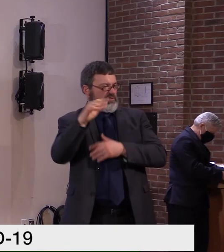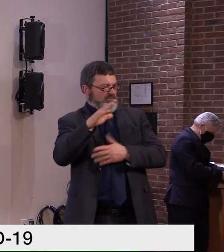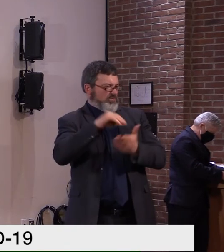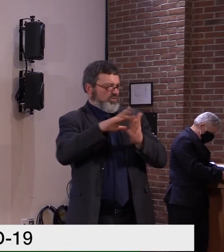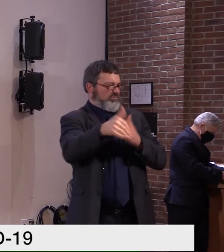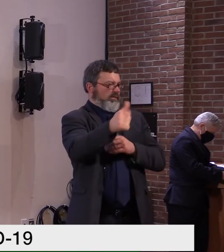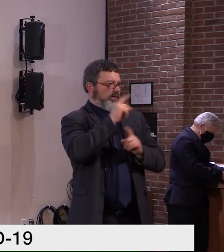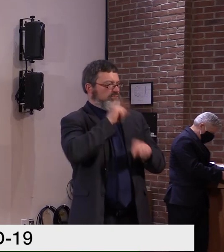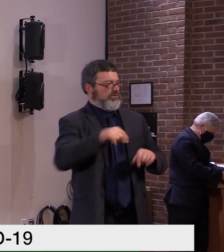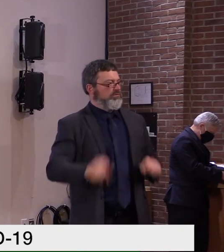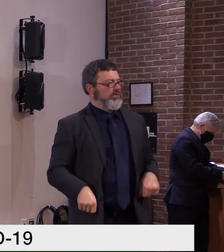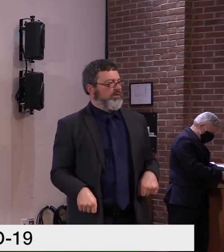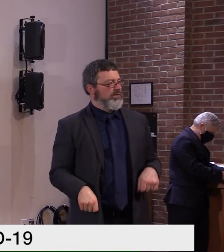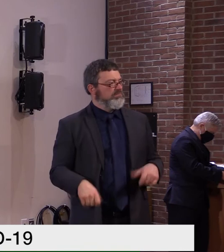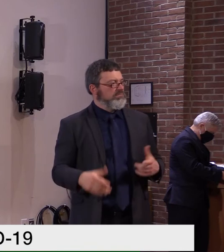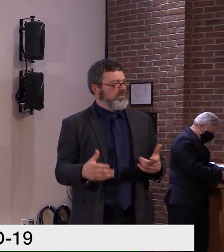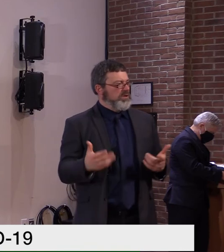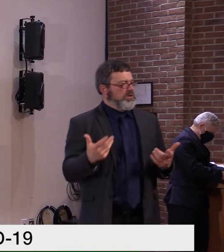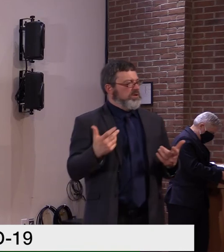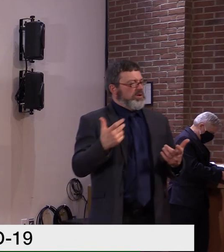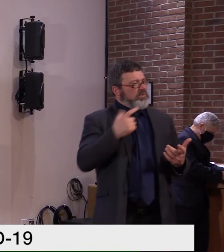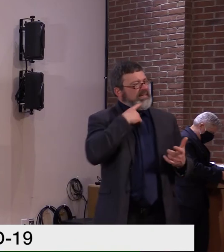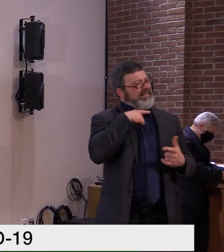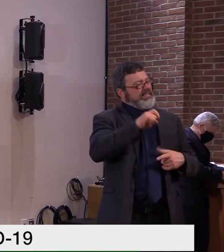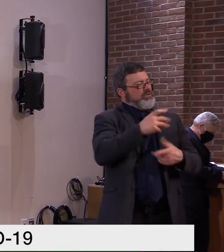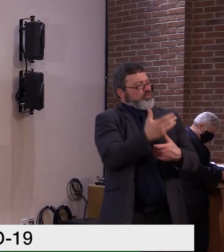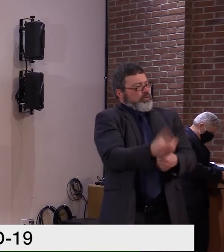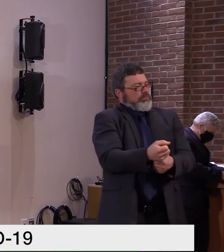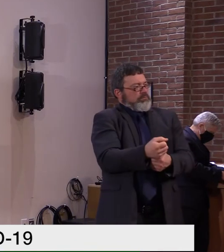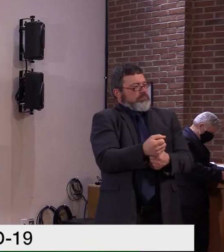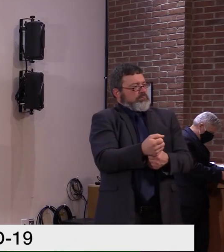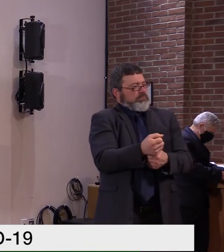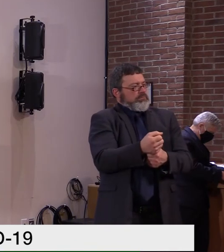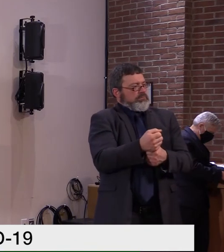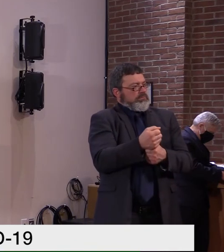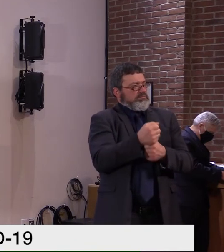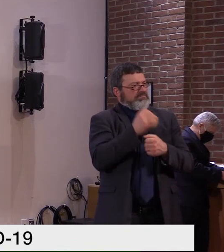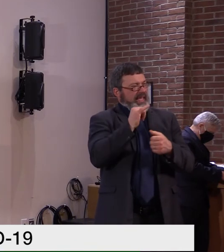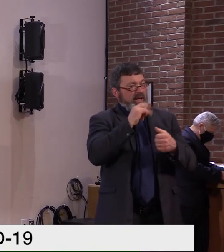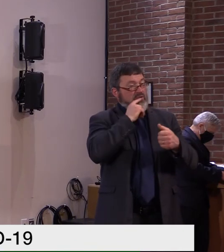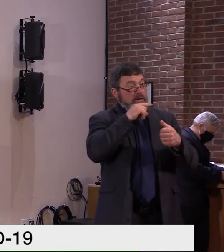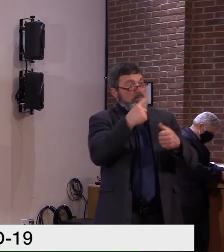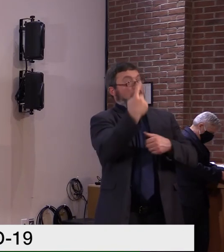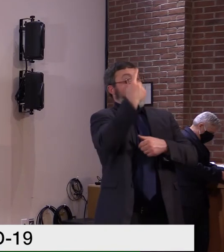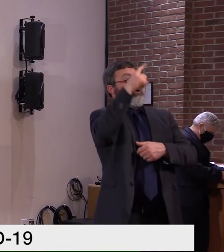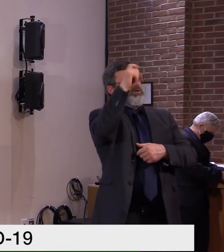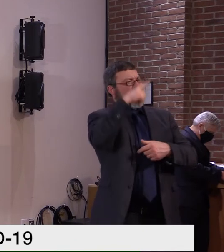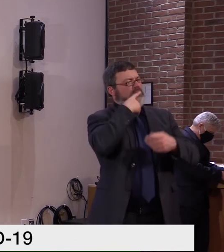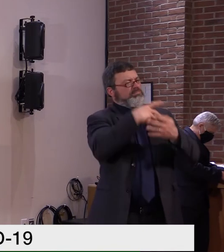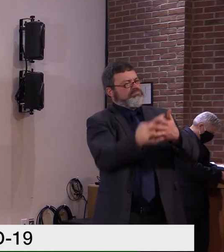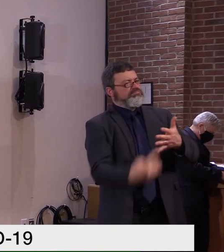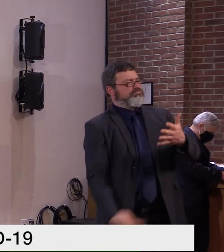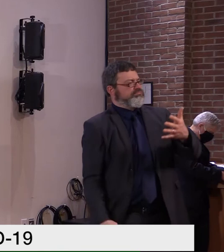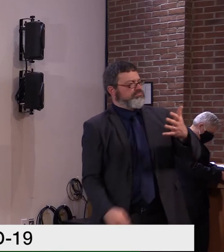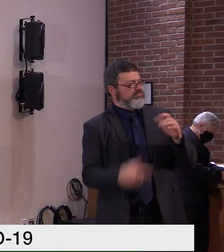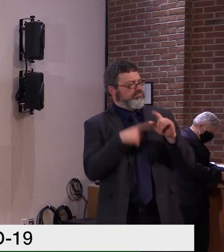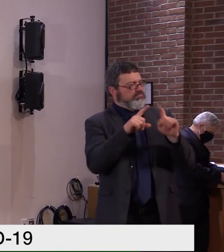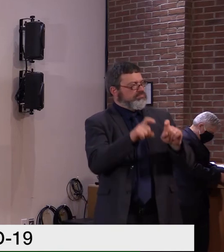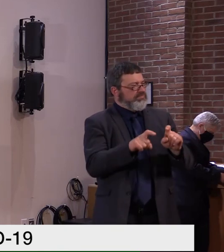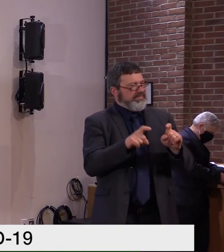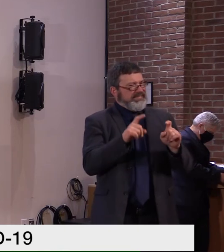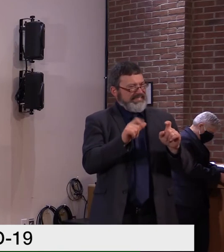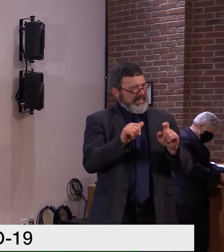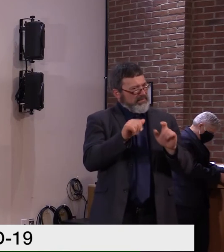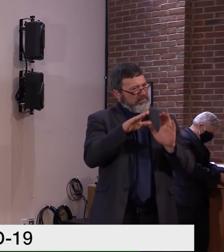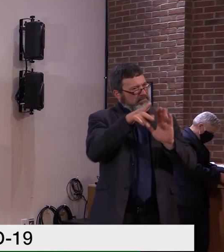our mitigation strategies. And that's why we, you know, we try to develop policy guidance, operationalize that at the local level, because that's